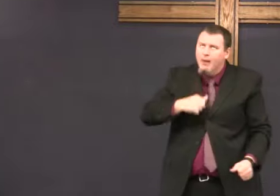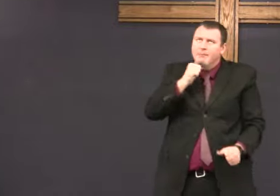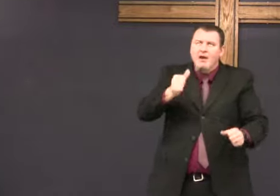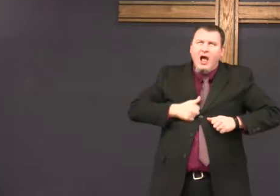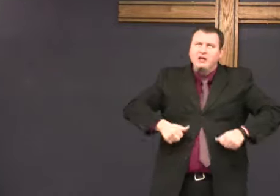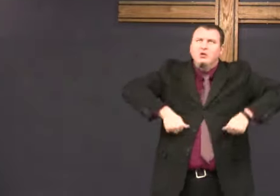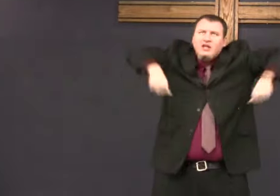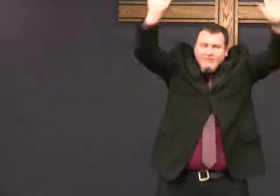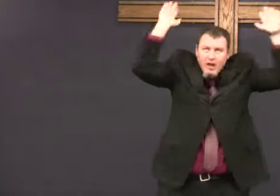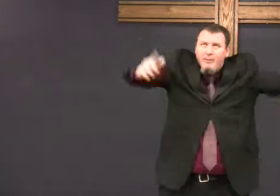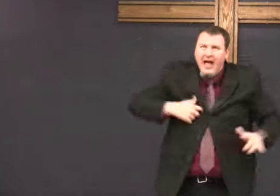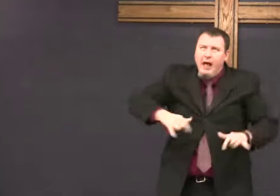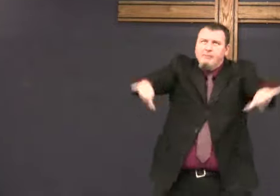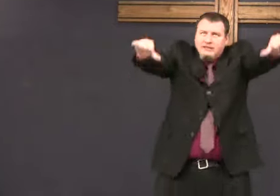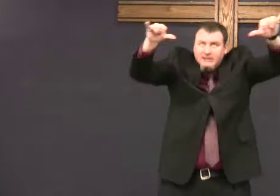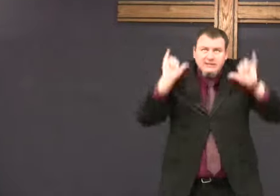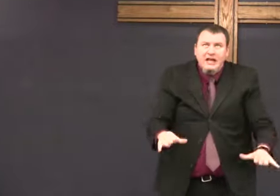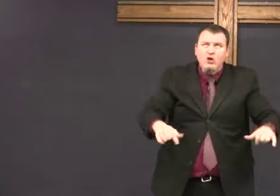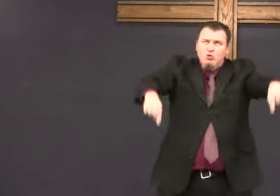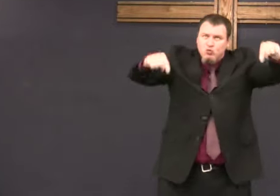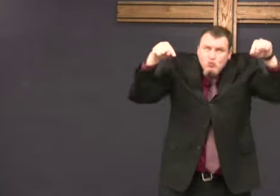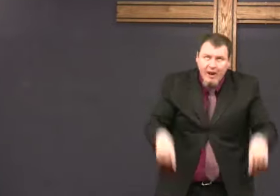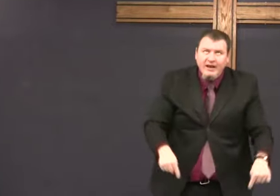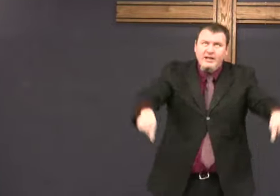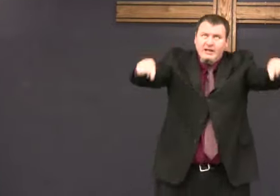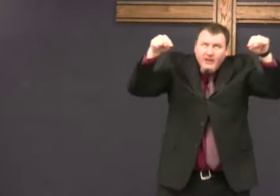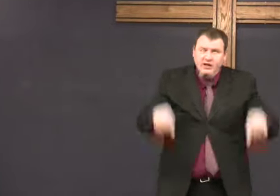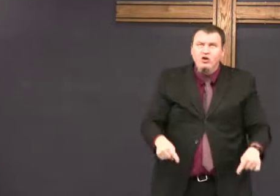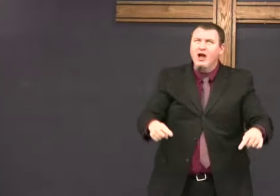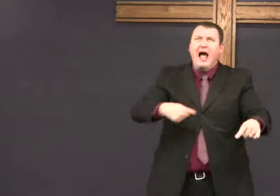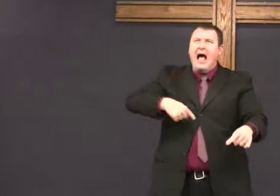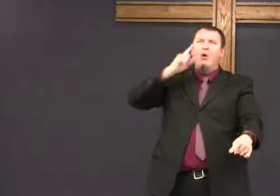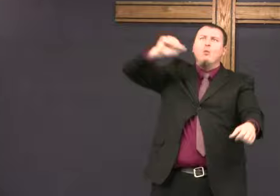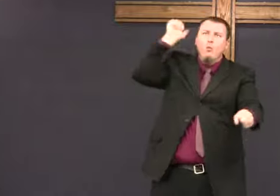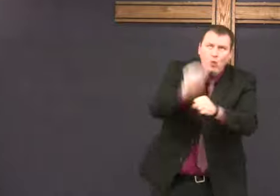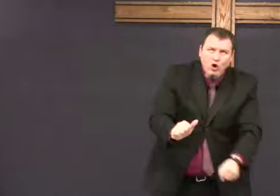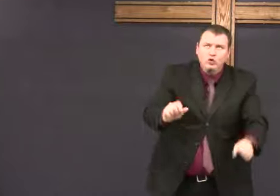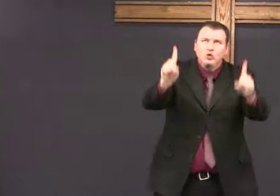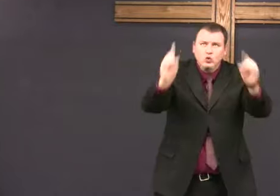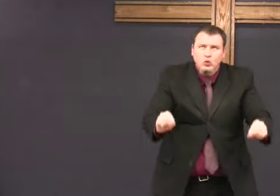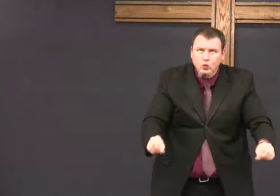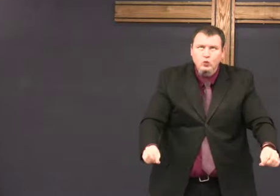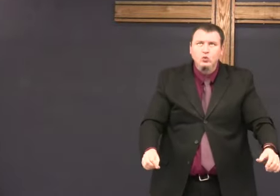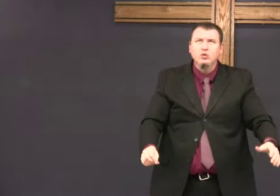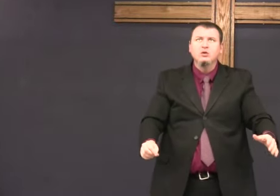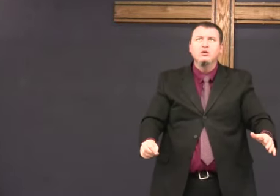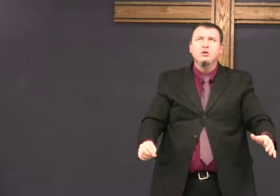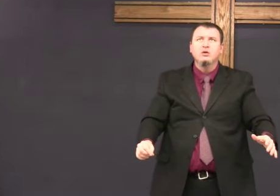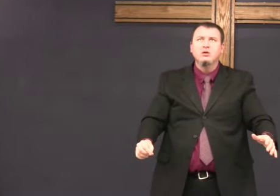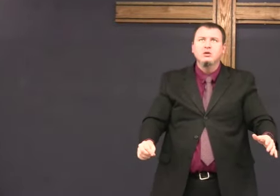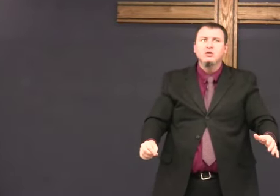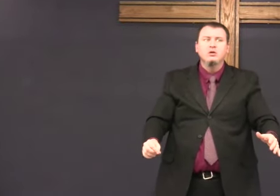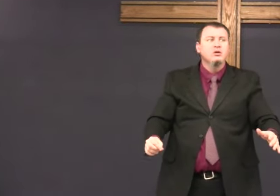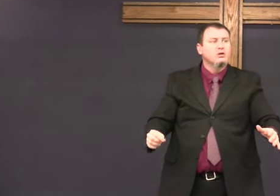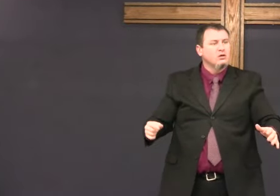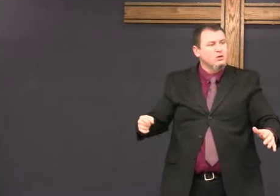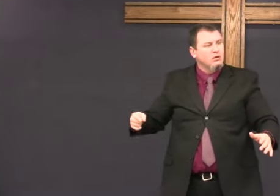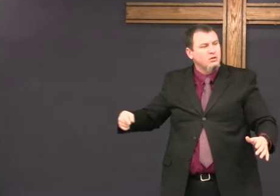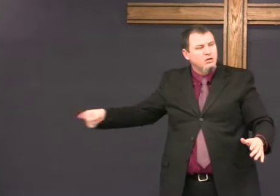stopping, I'm not quitting, I'm not giving up. I'm going to stay right here, and I am going to work. I've